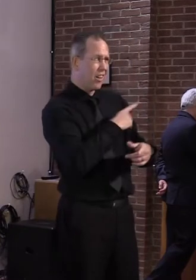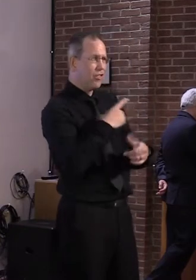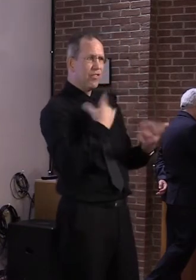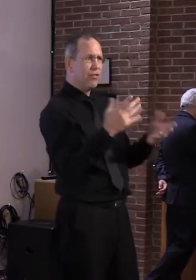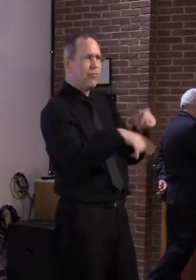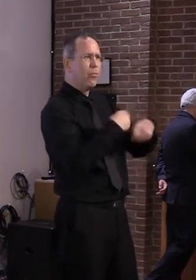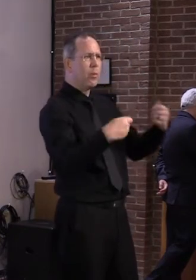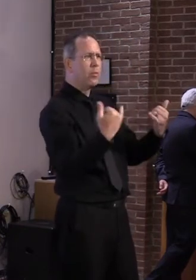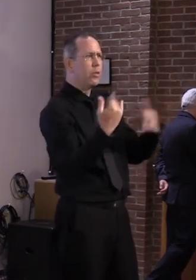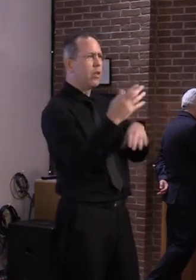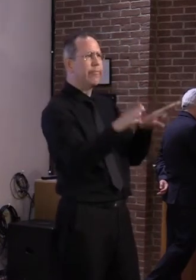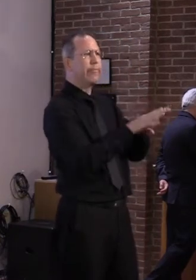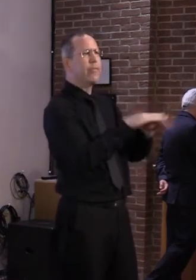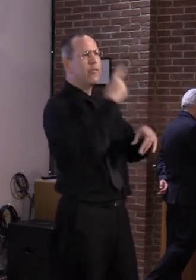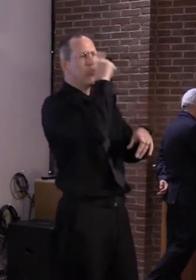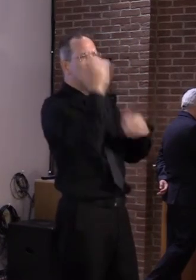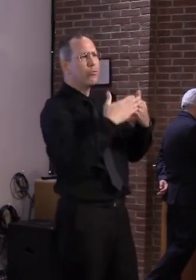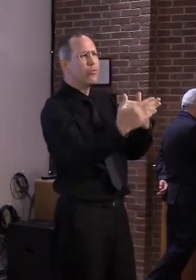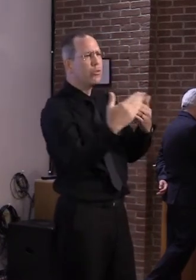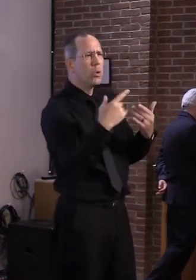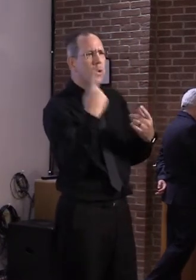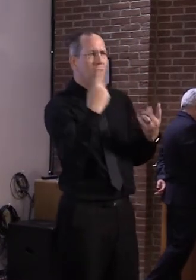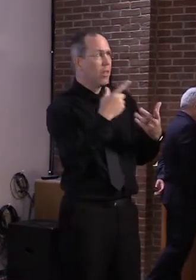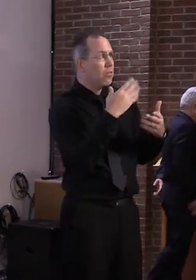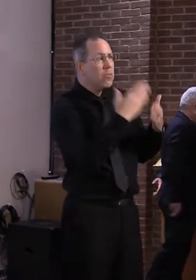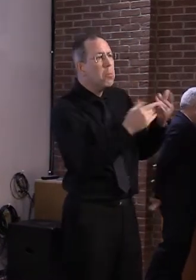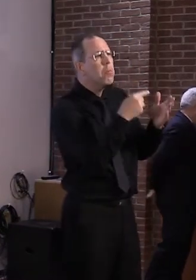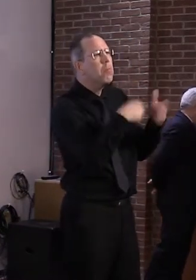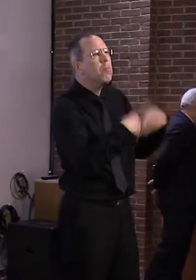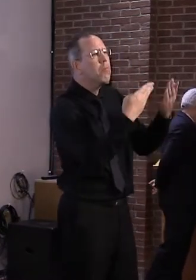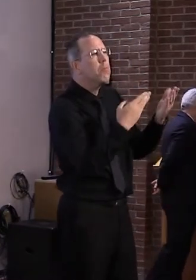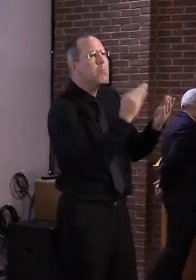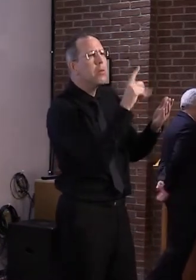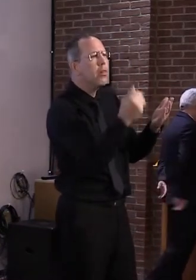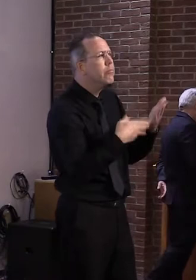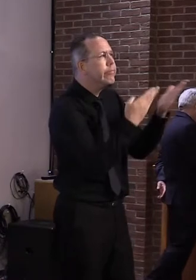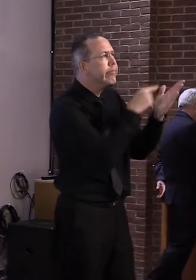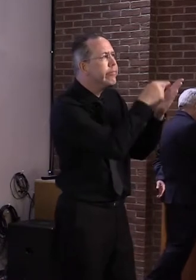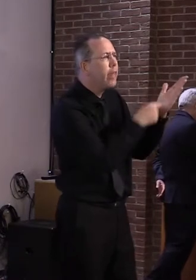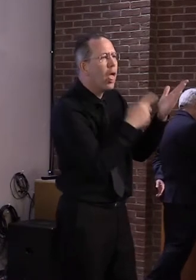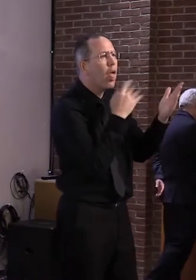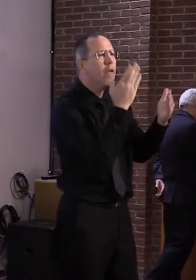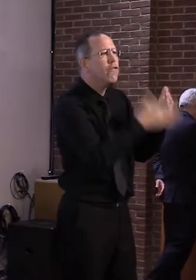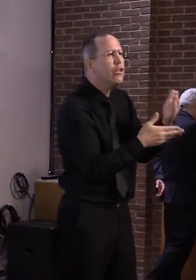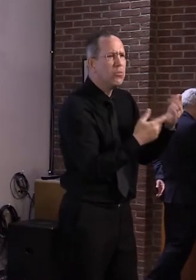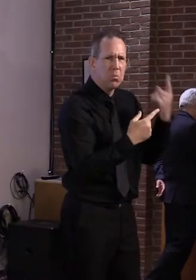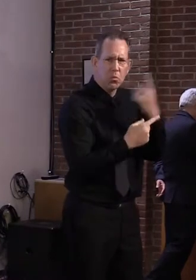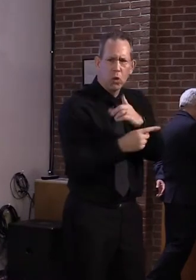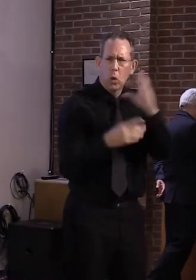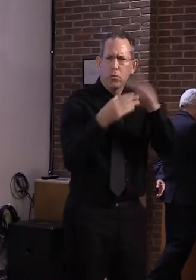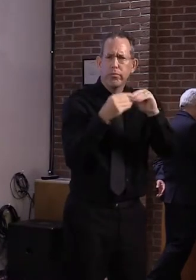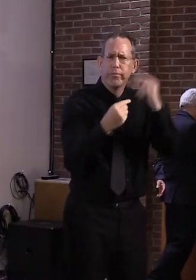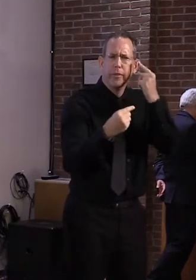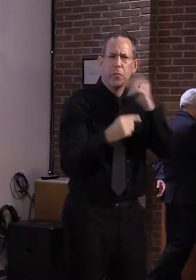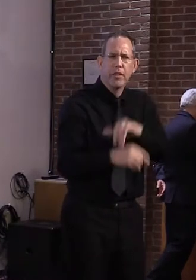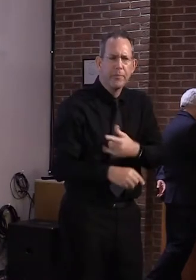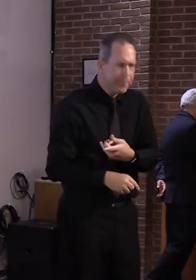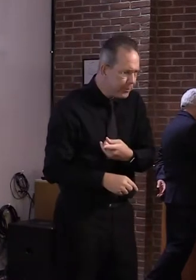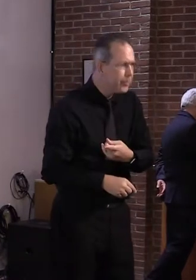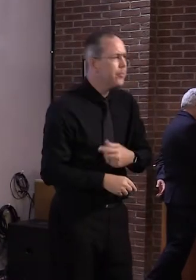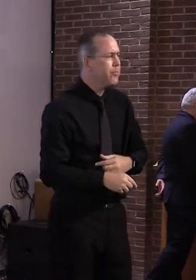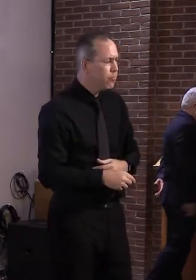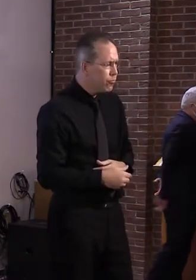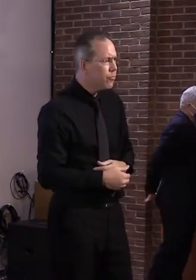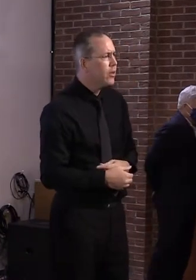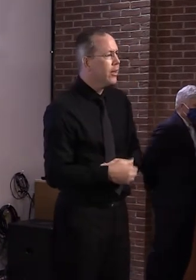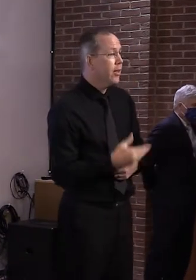to be somewhat of a short recess. They'll be back, as I understand, sometime in late